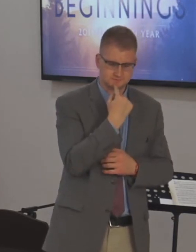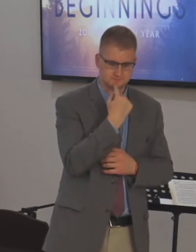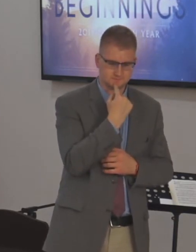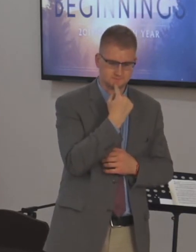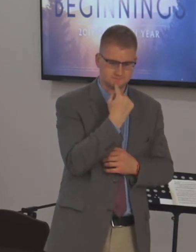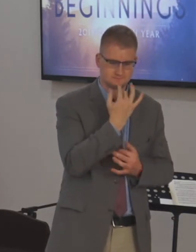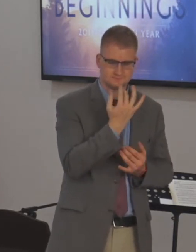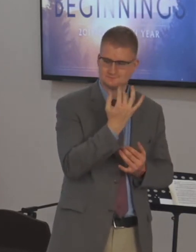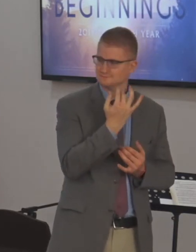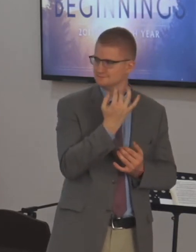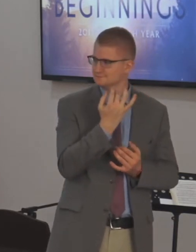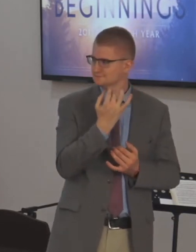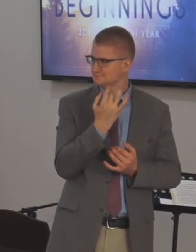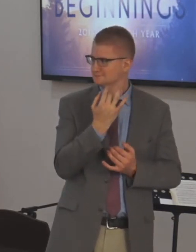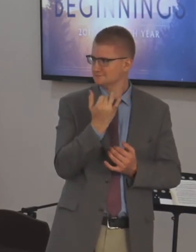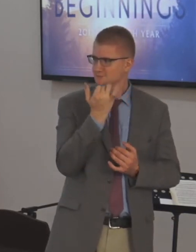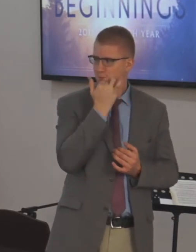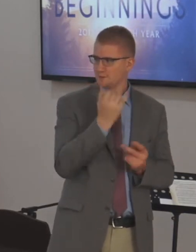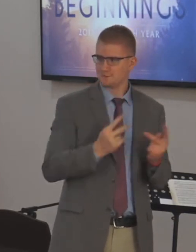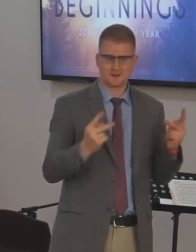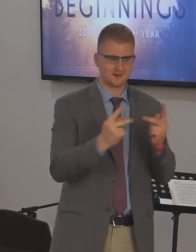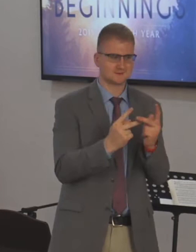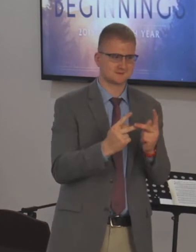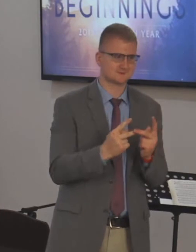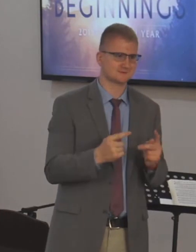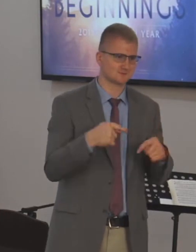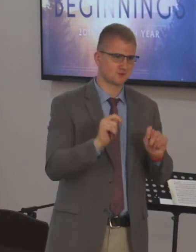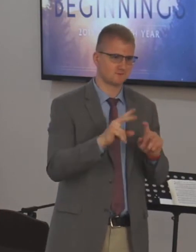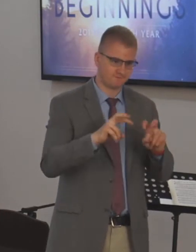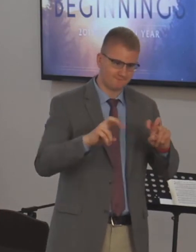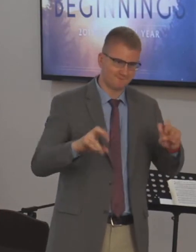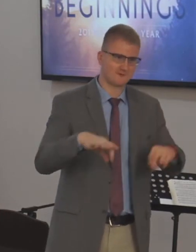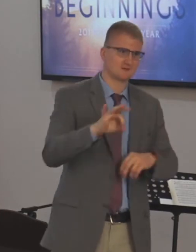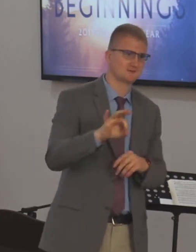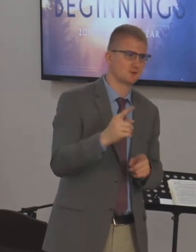wait a minute, am I in the right place? Galatians